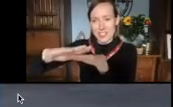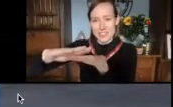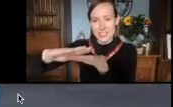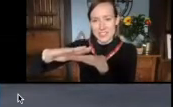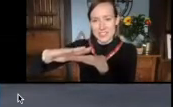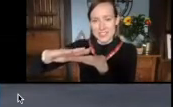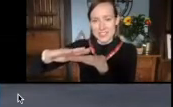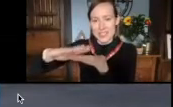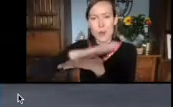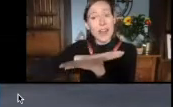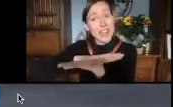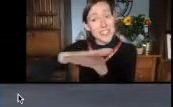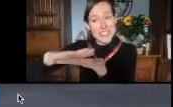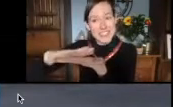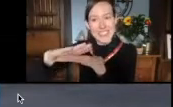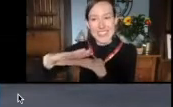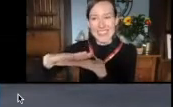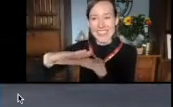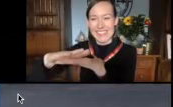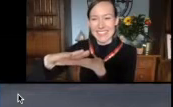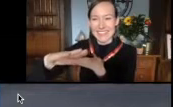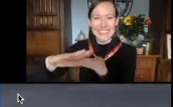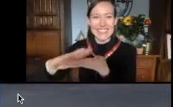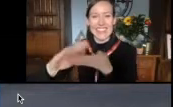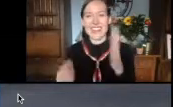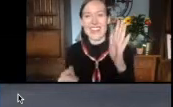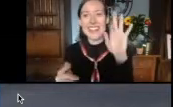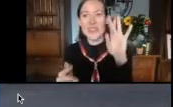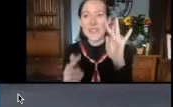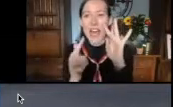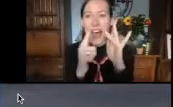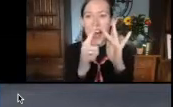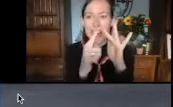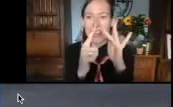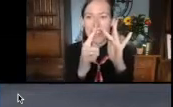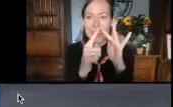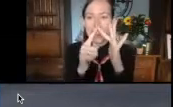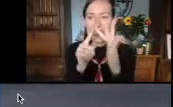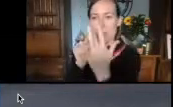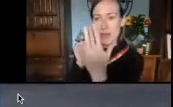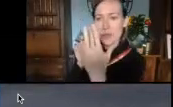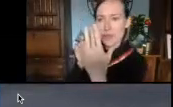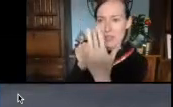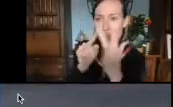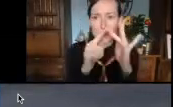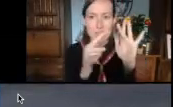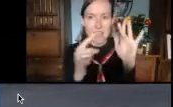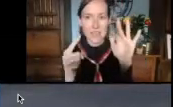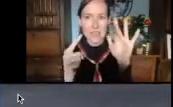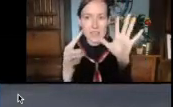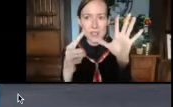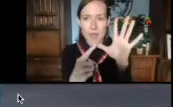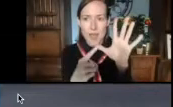H, or H. All right. I is your middle finger,